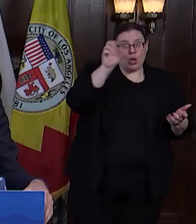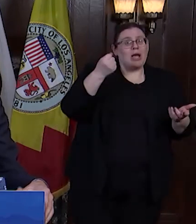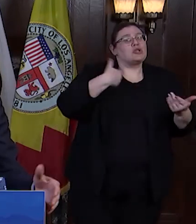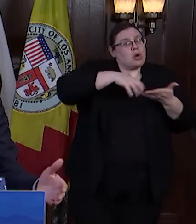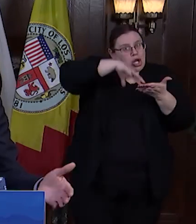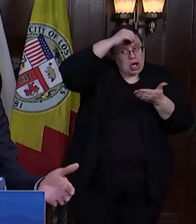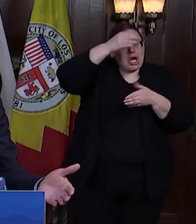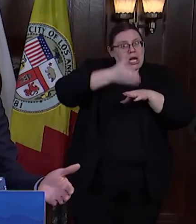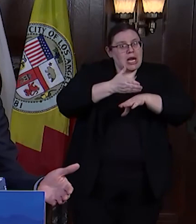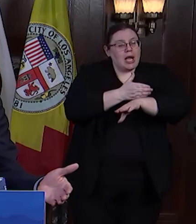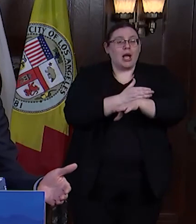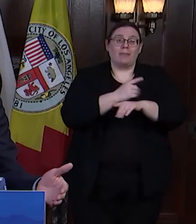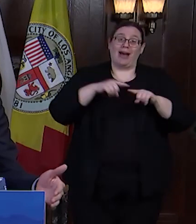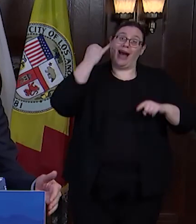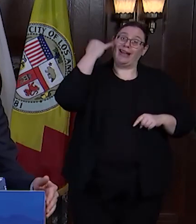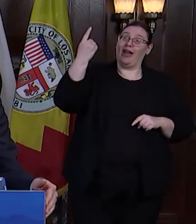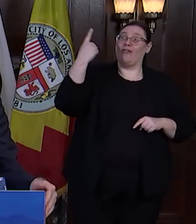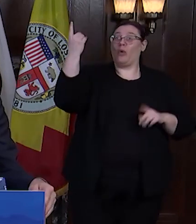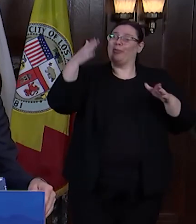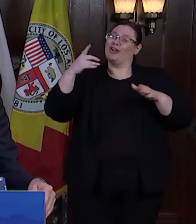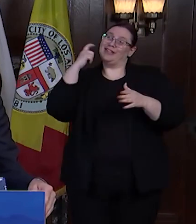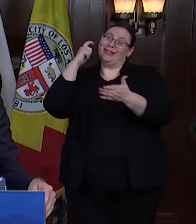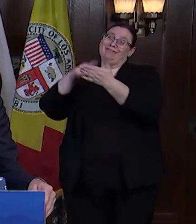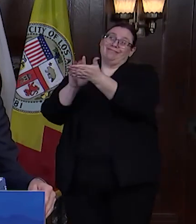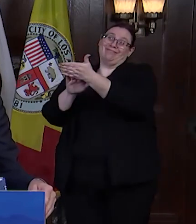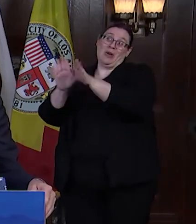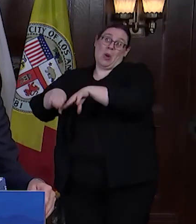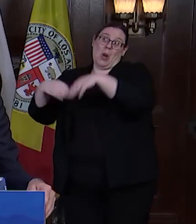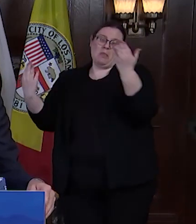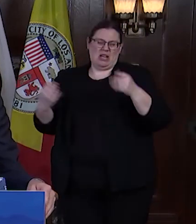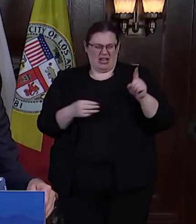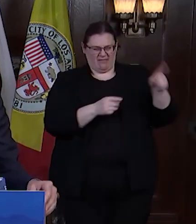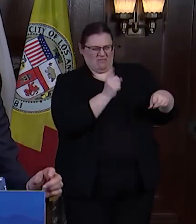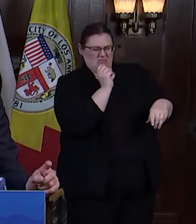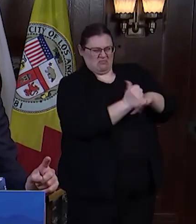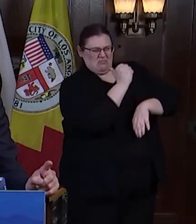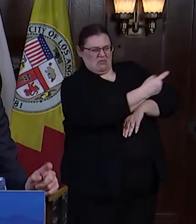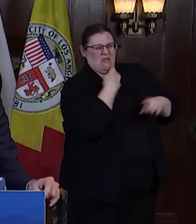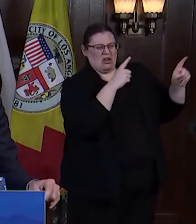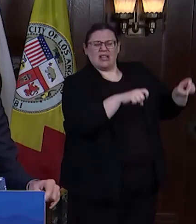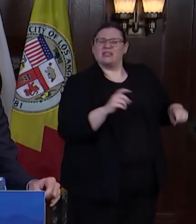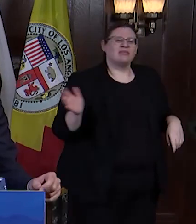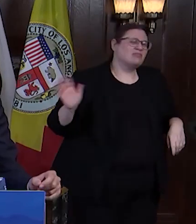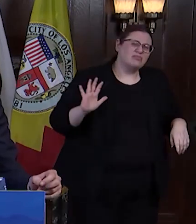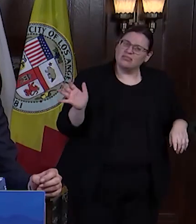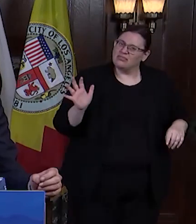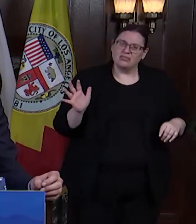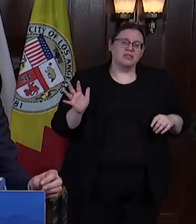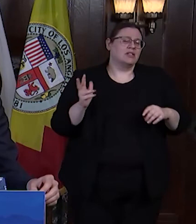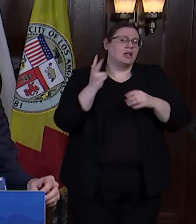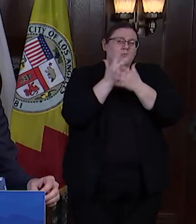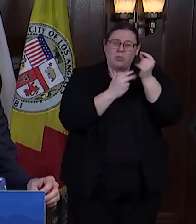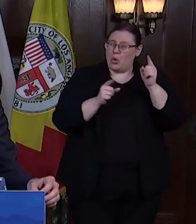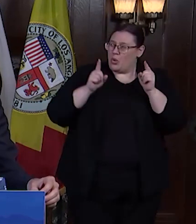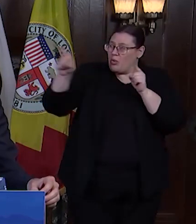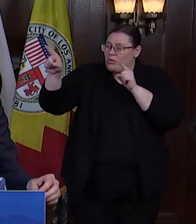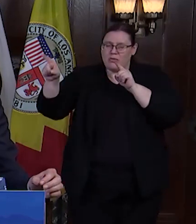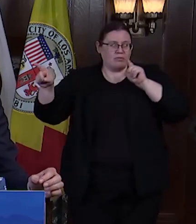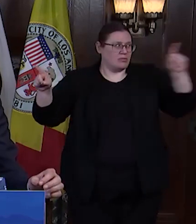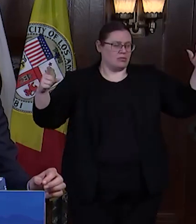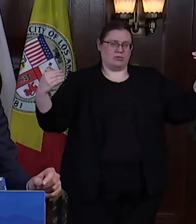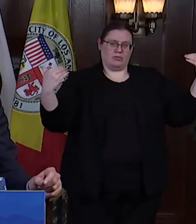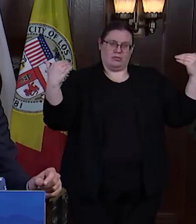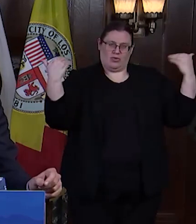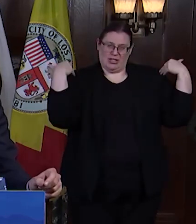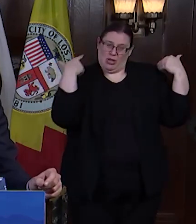that somebody would get credit for opening and others for quote unquote having to do the testing, no, both of those things are our mutual responsibility, and